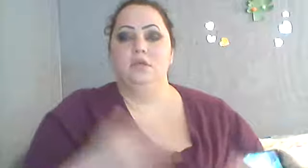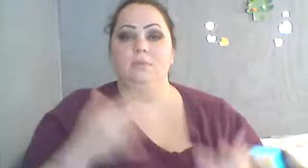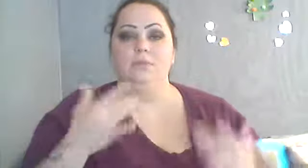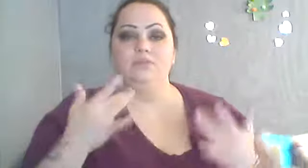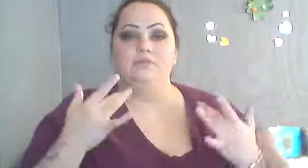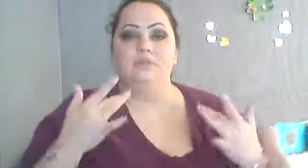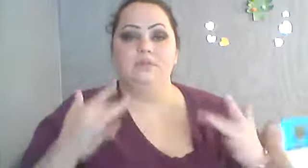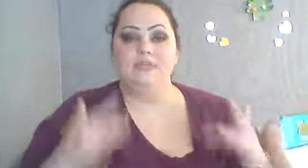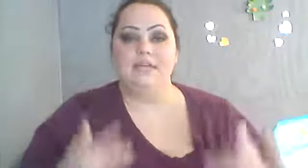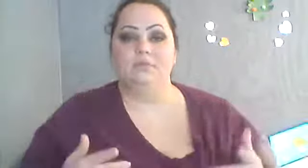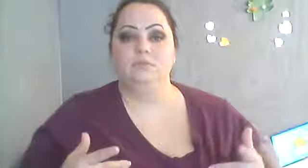But to feel down.